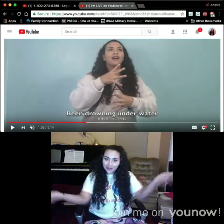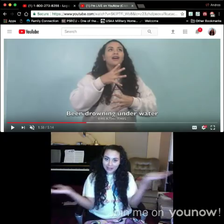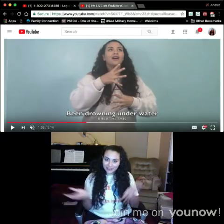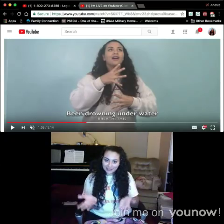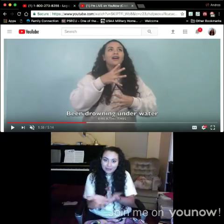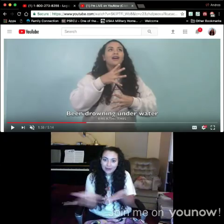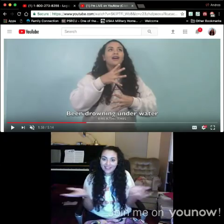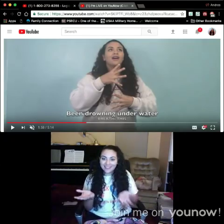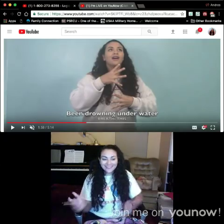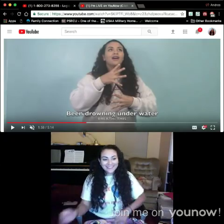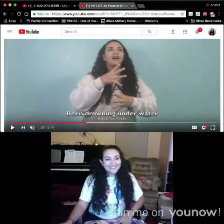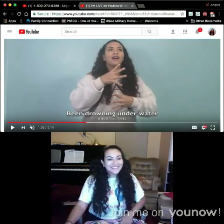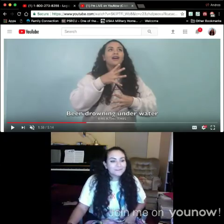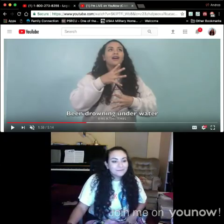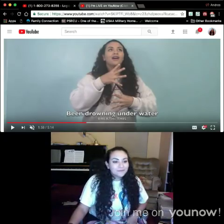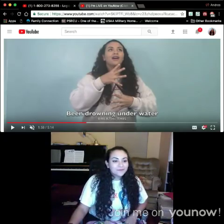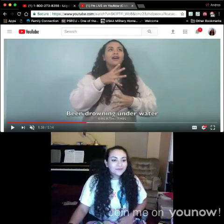this right here, this breath.